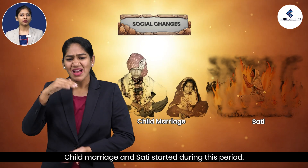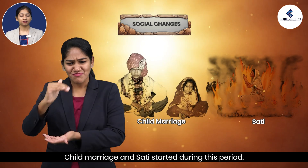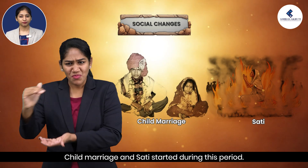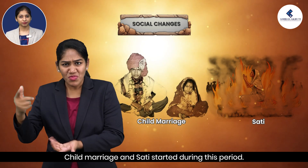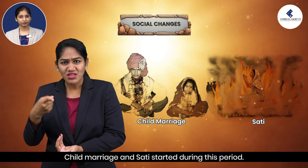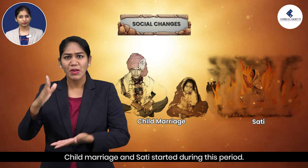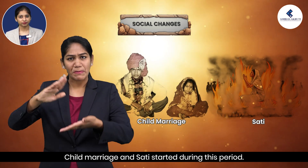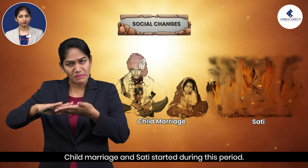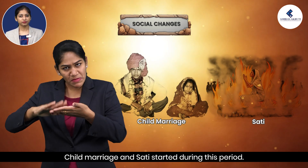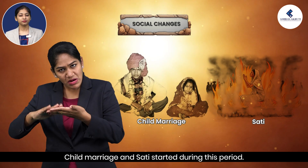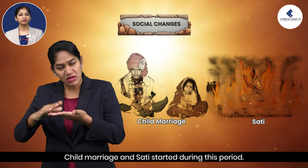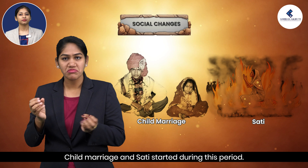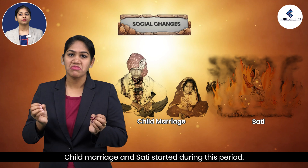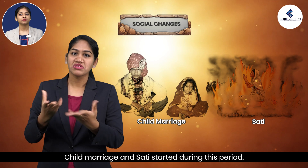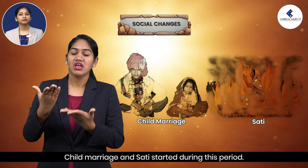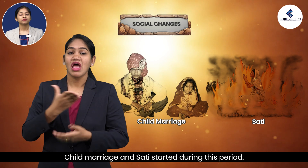period.